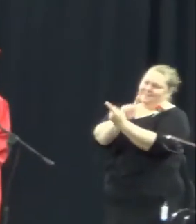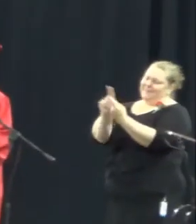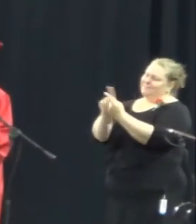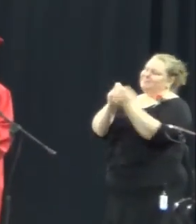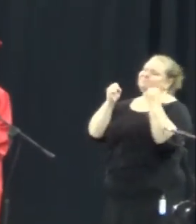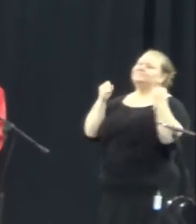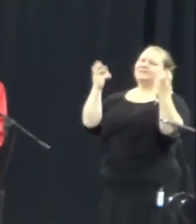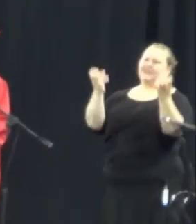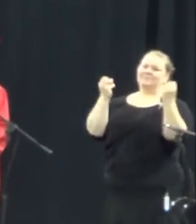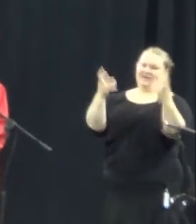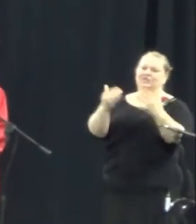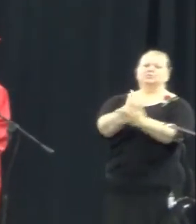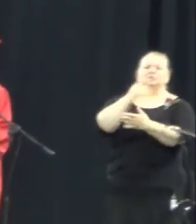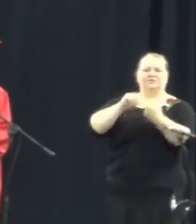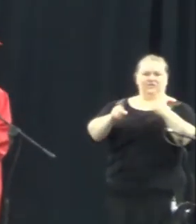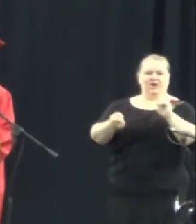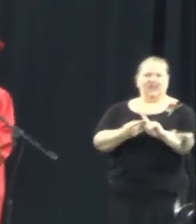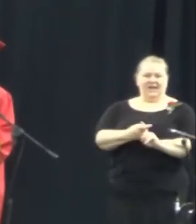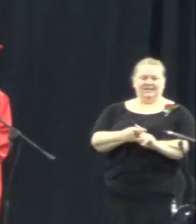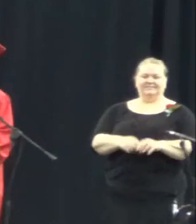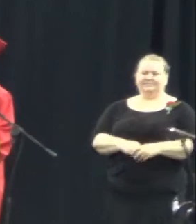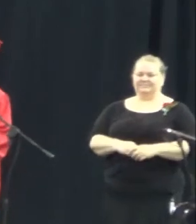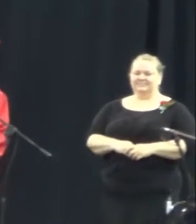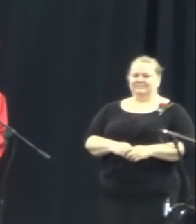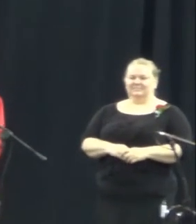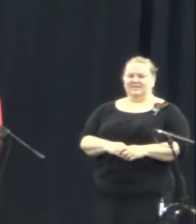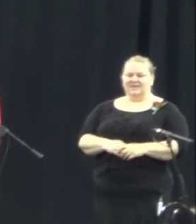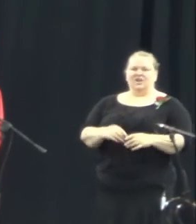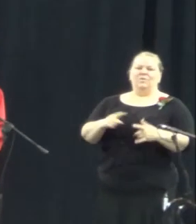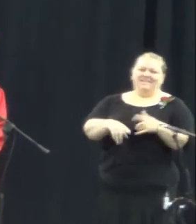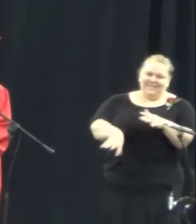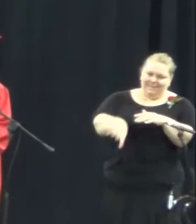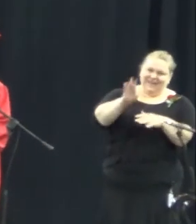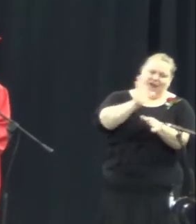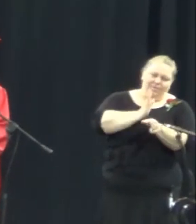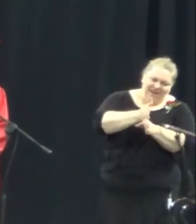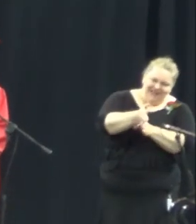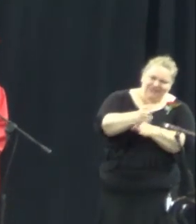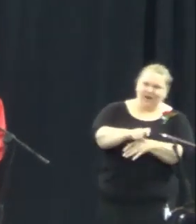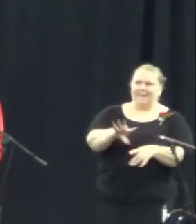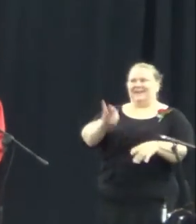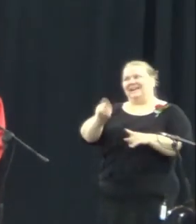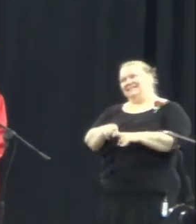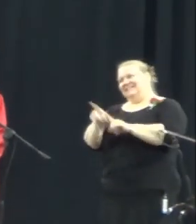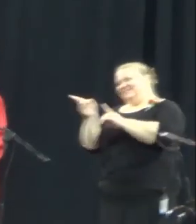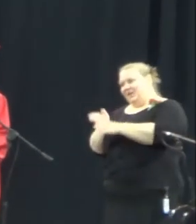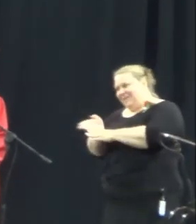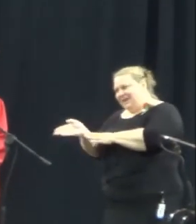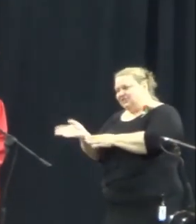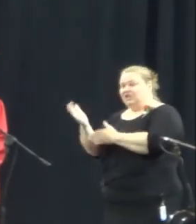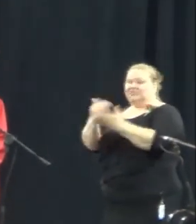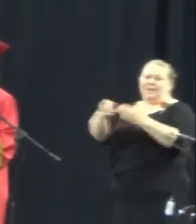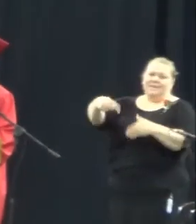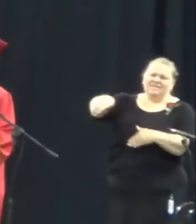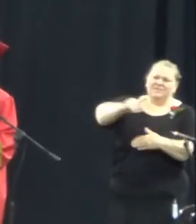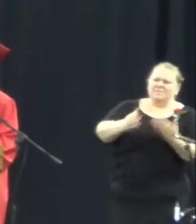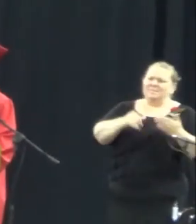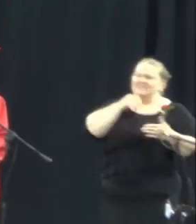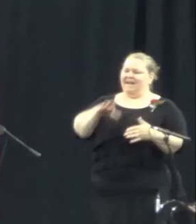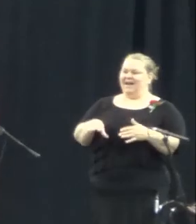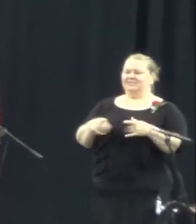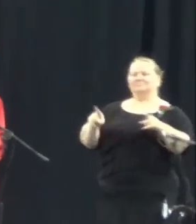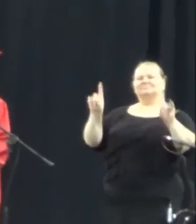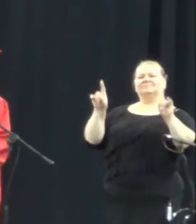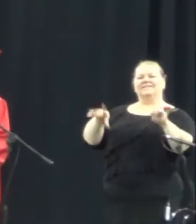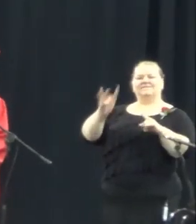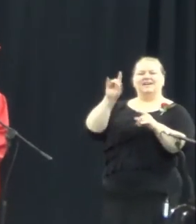friends. We'll have picked majors and repicked majors. Some of us may not have found the jobs that we wanted